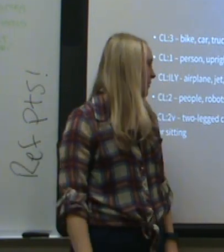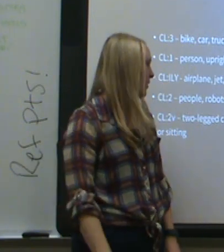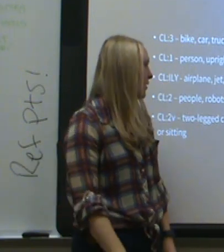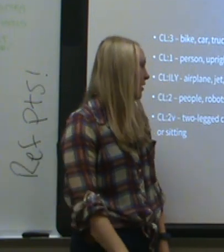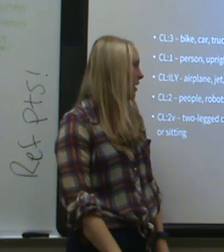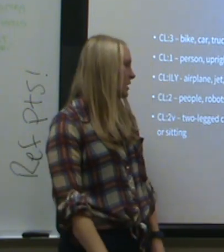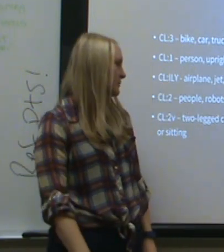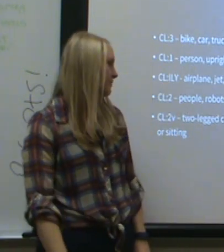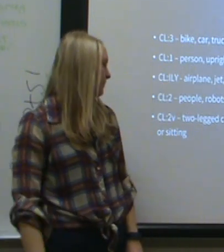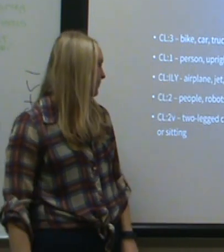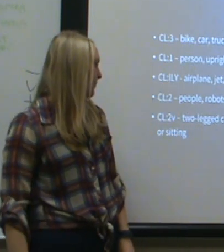Awesome.